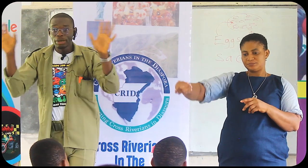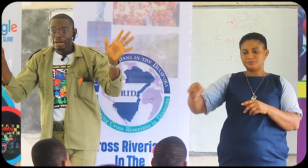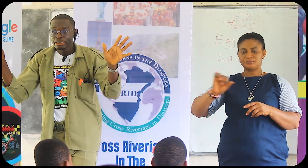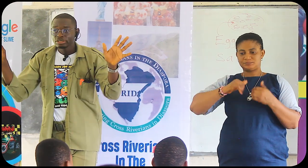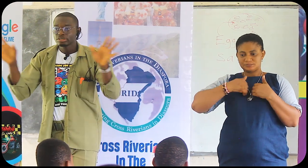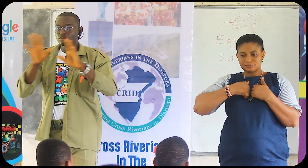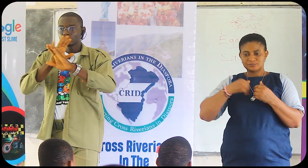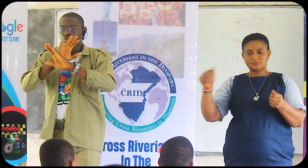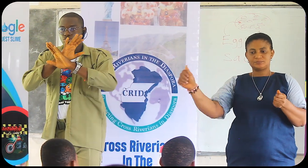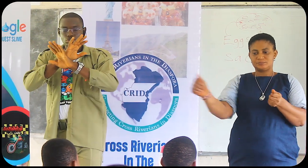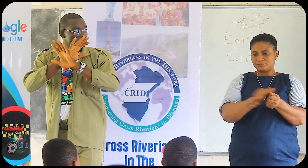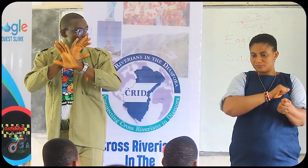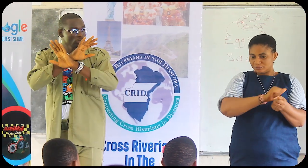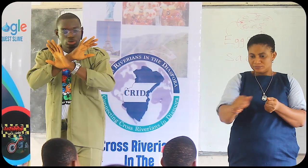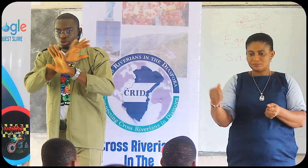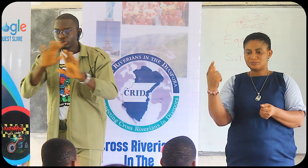So Japan